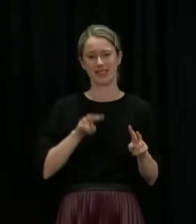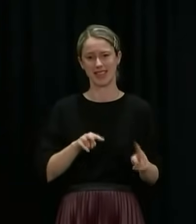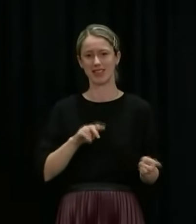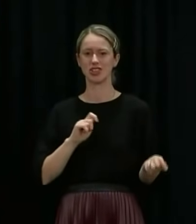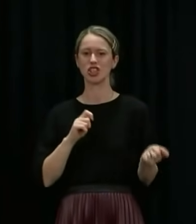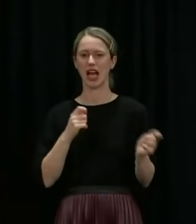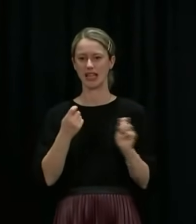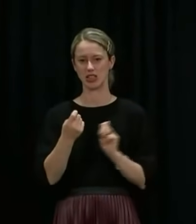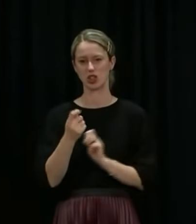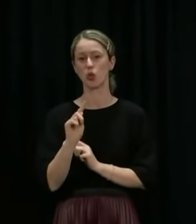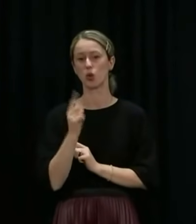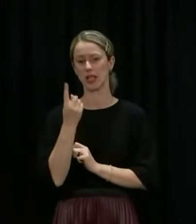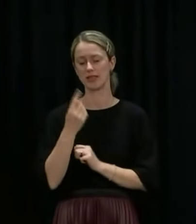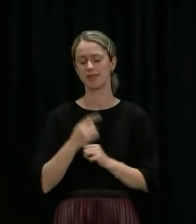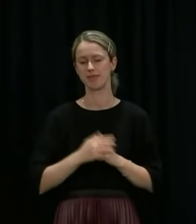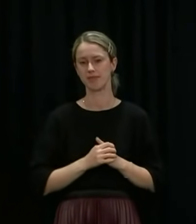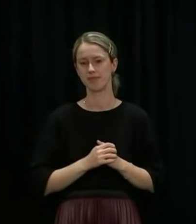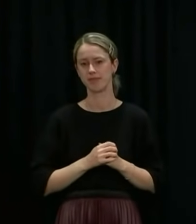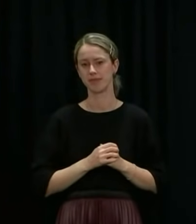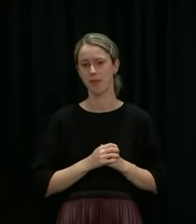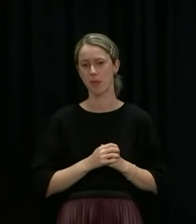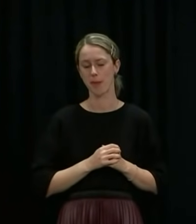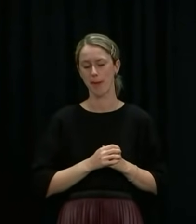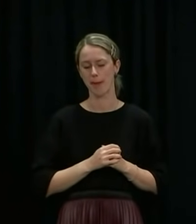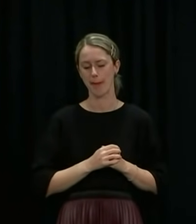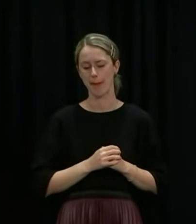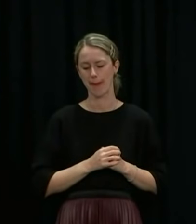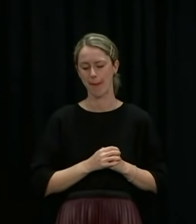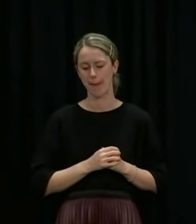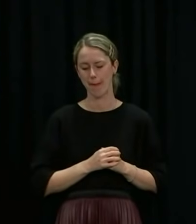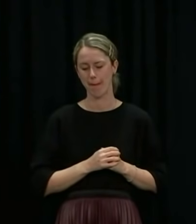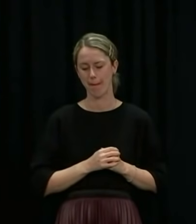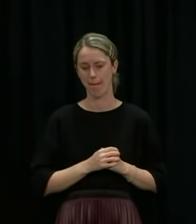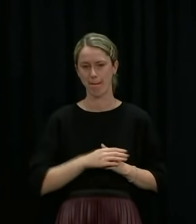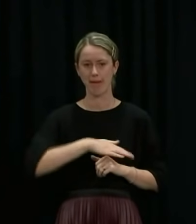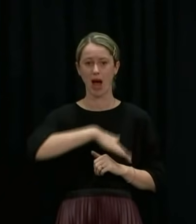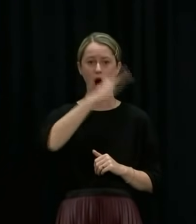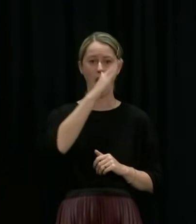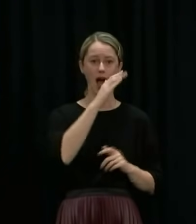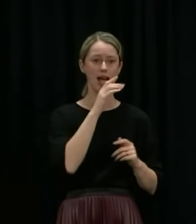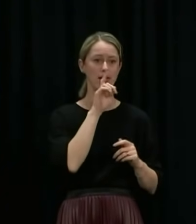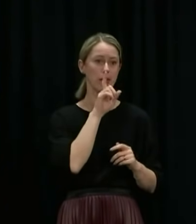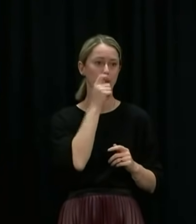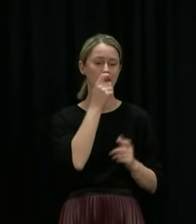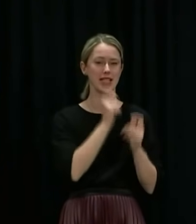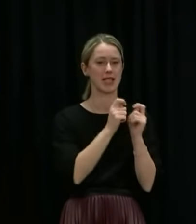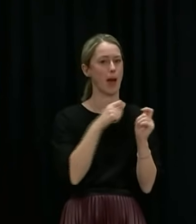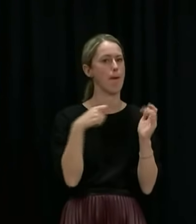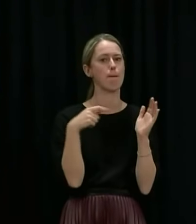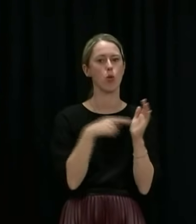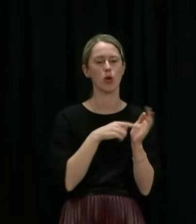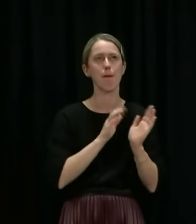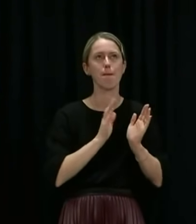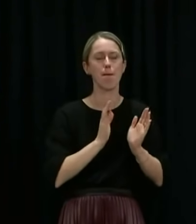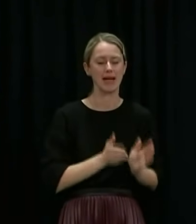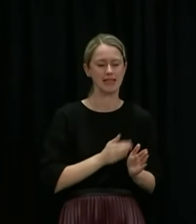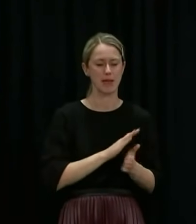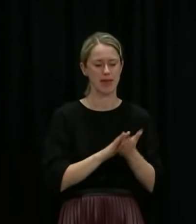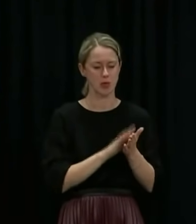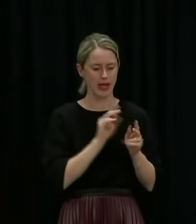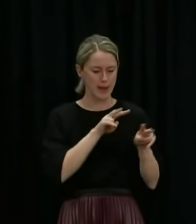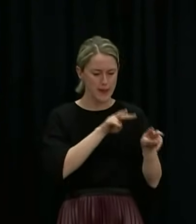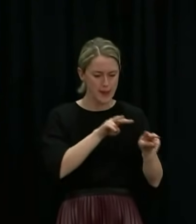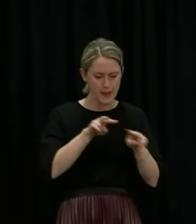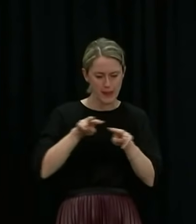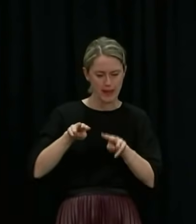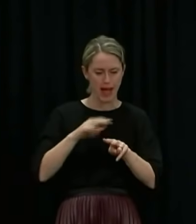here. And what I would also say is that high testing continues to be fundamental to us being able to control